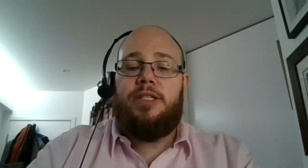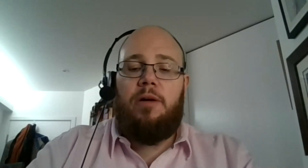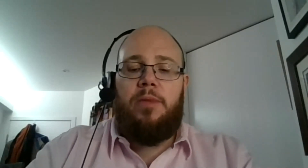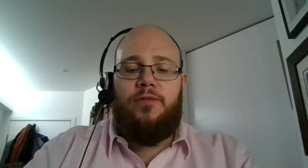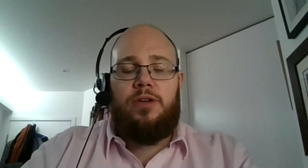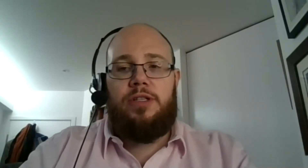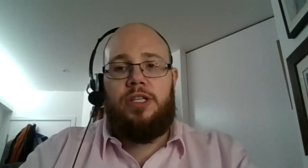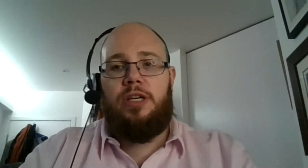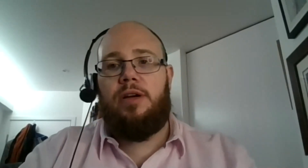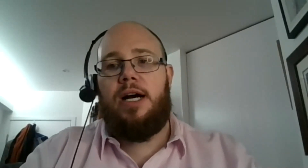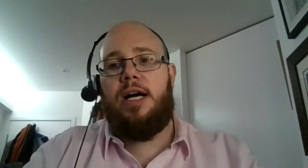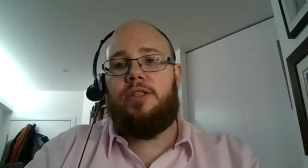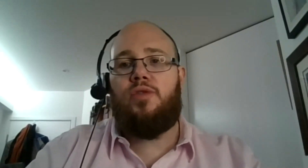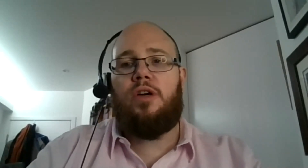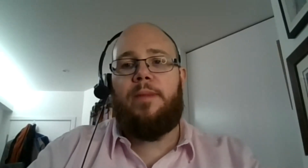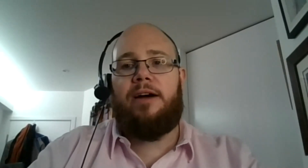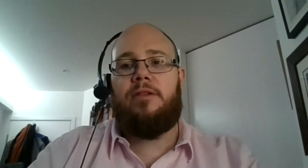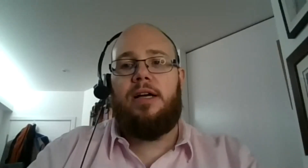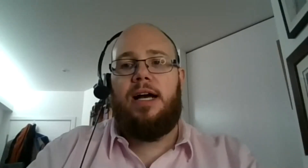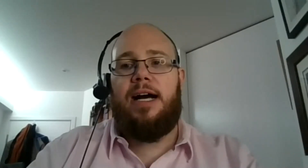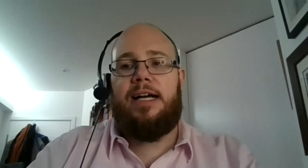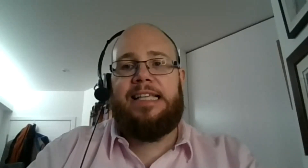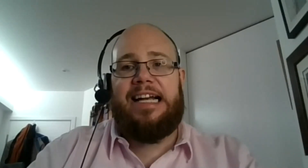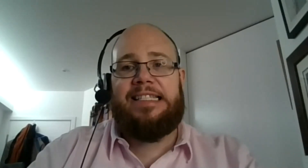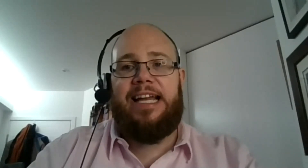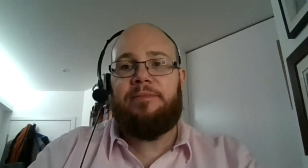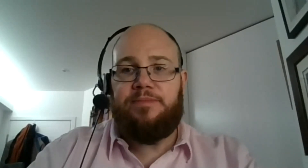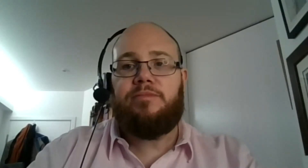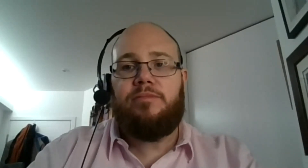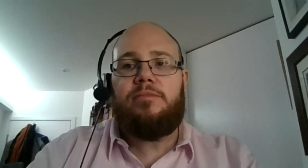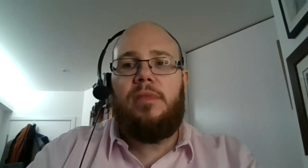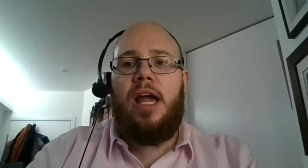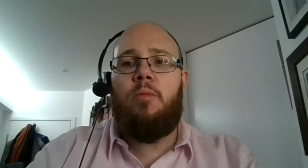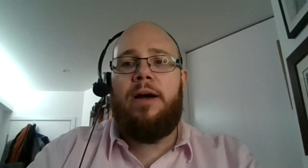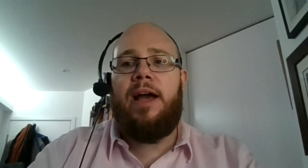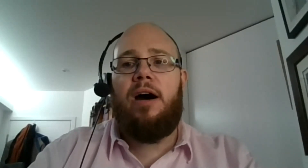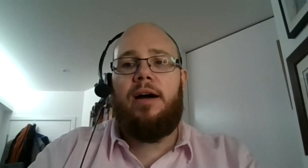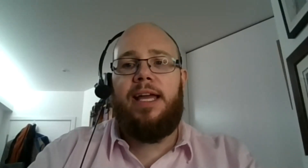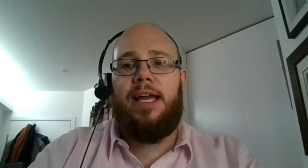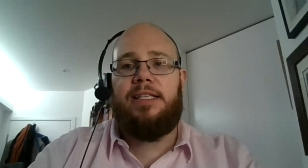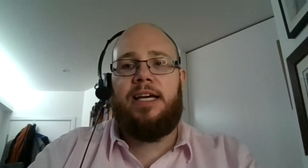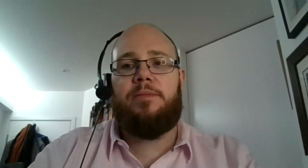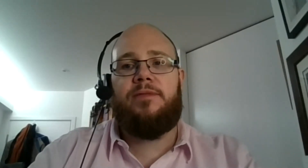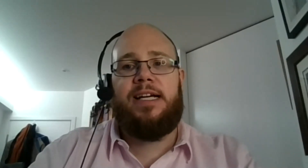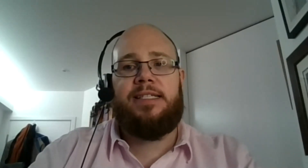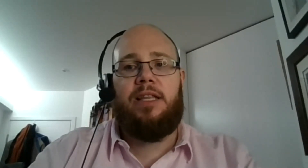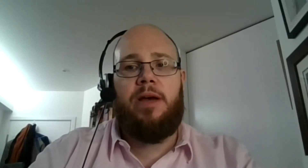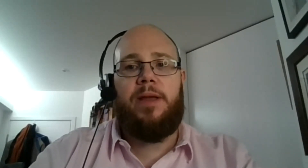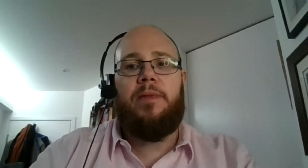I'll move on to talk about testing and where we are in terms of testing at the moment.